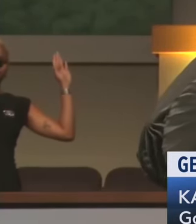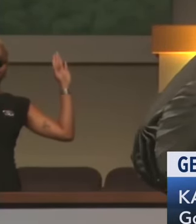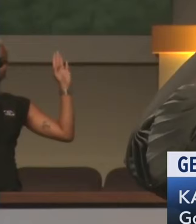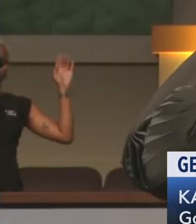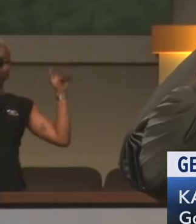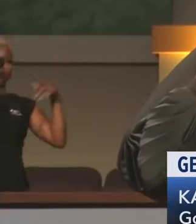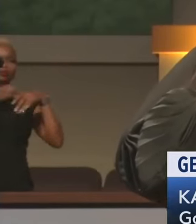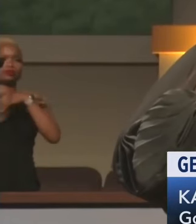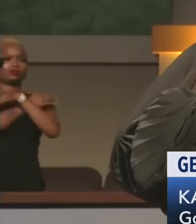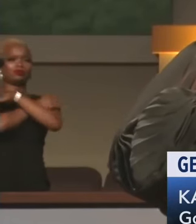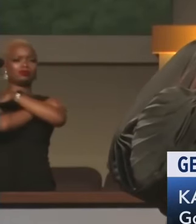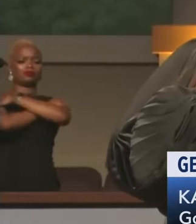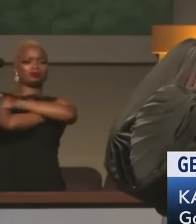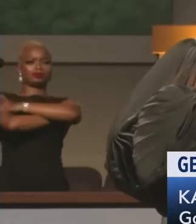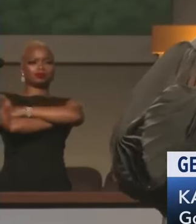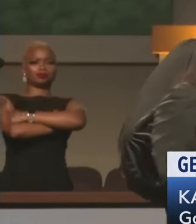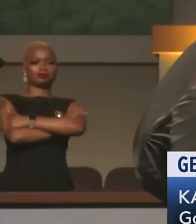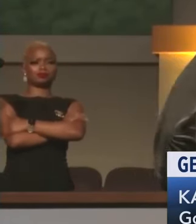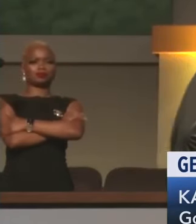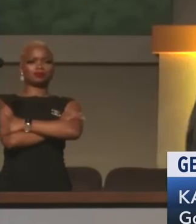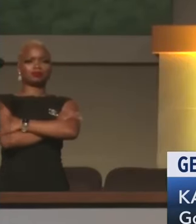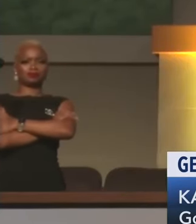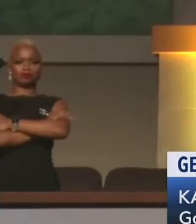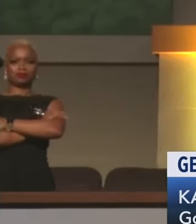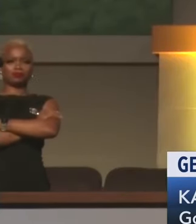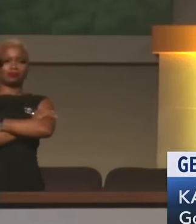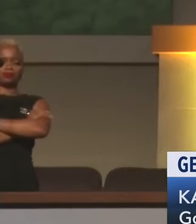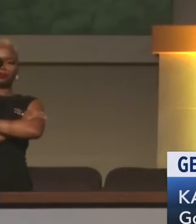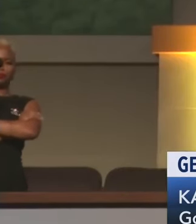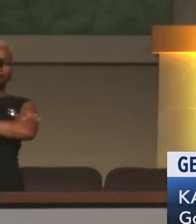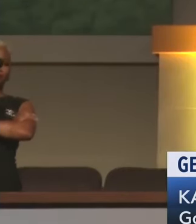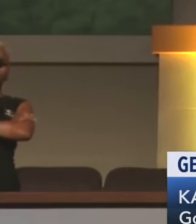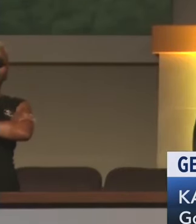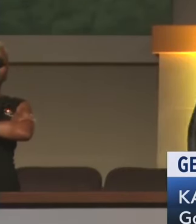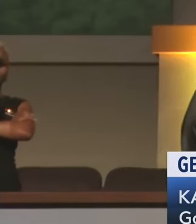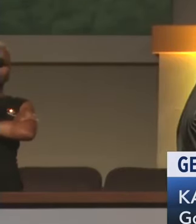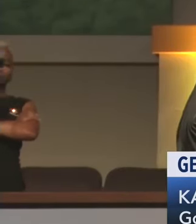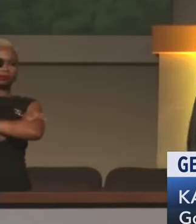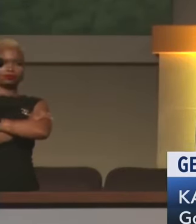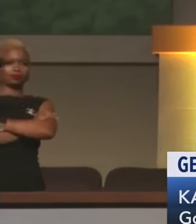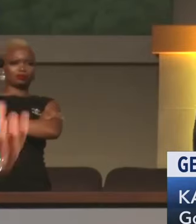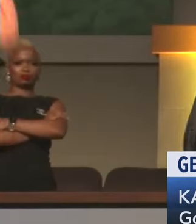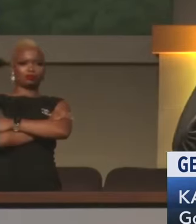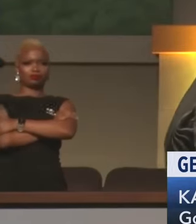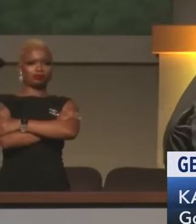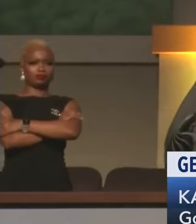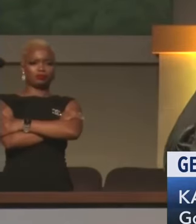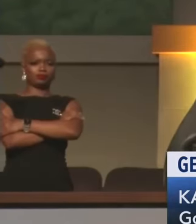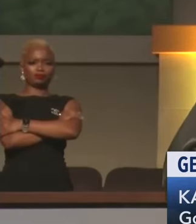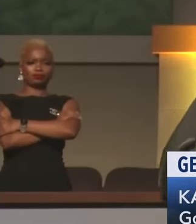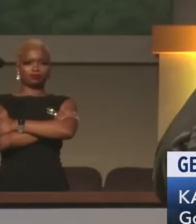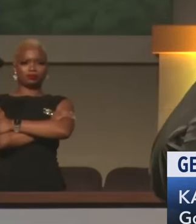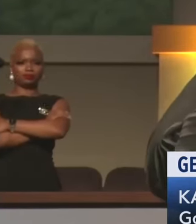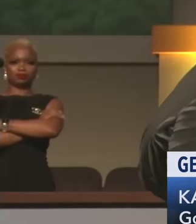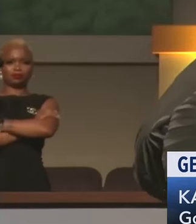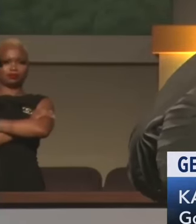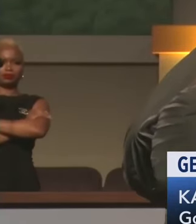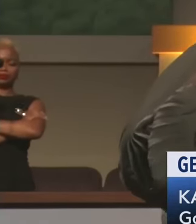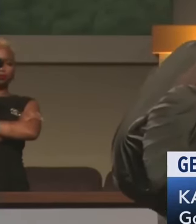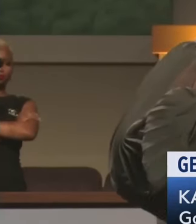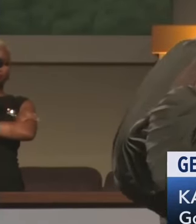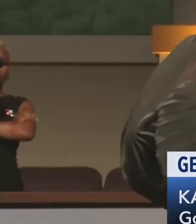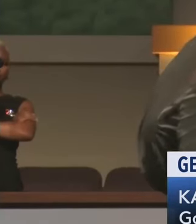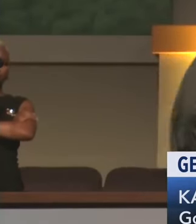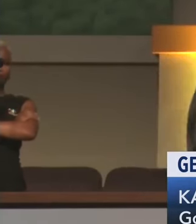this way? But God gave me this refrain